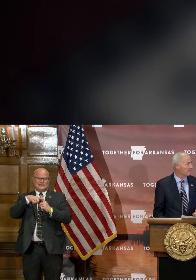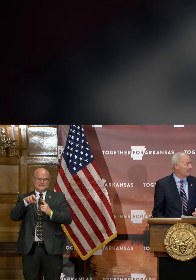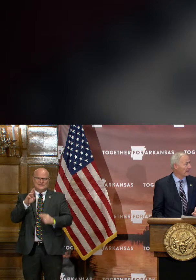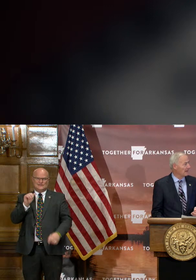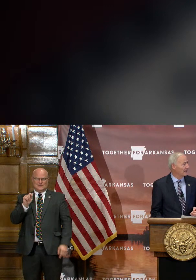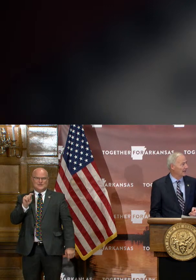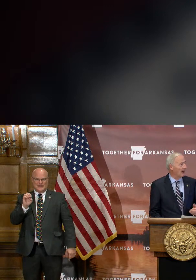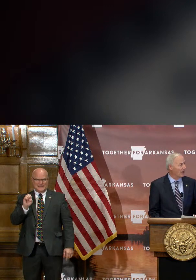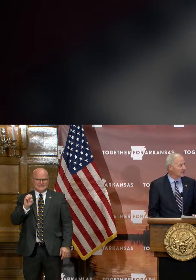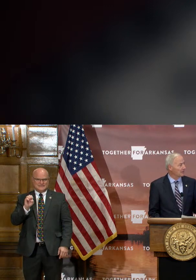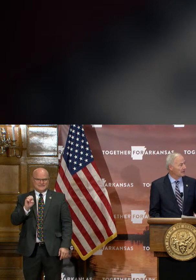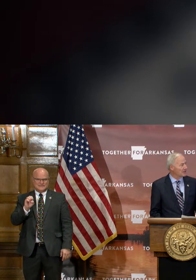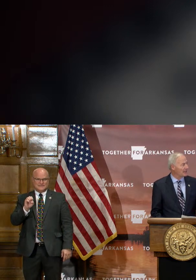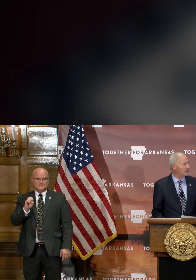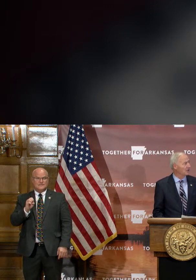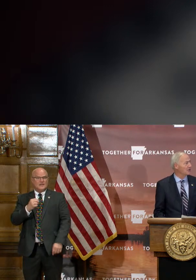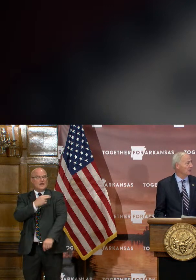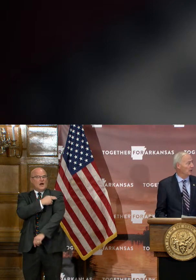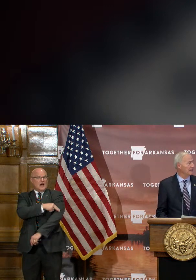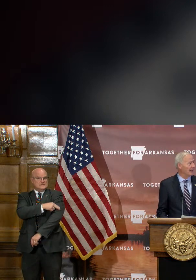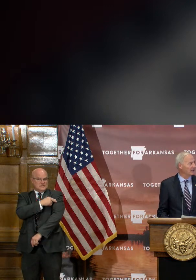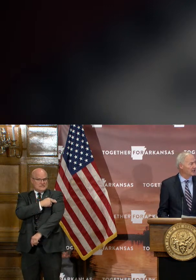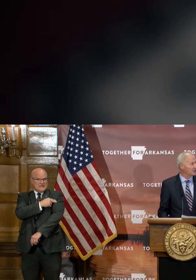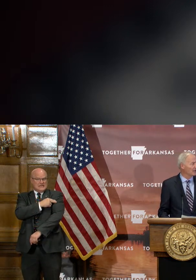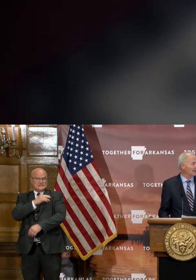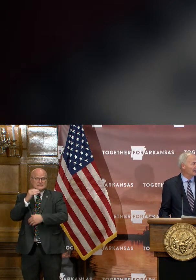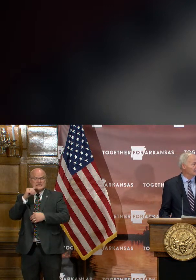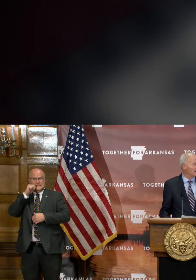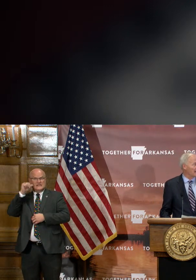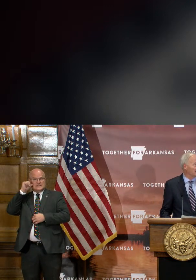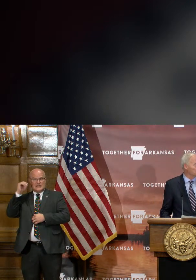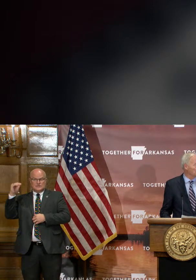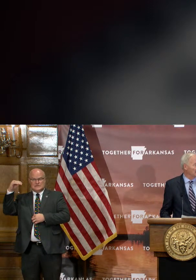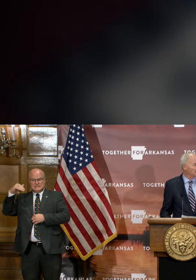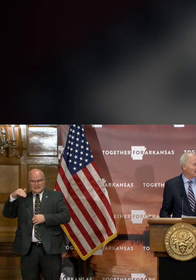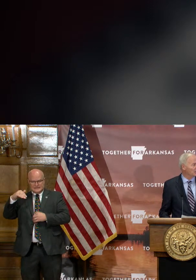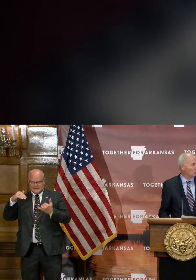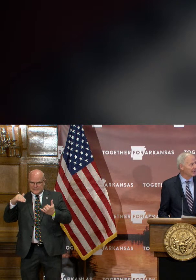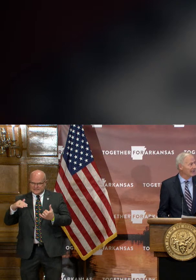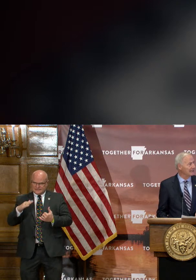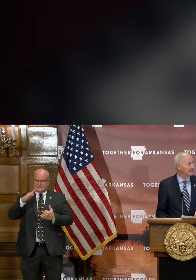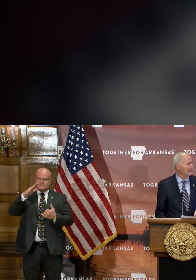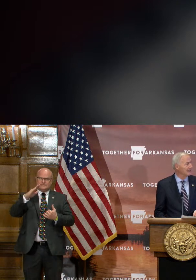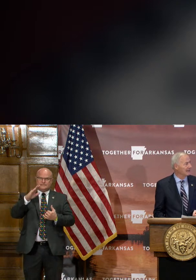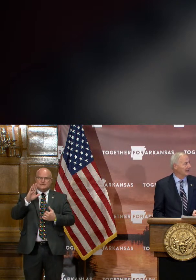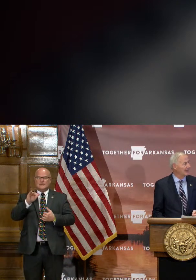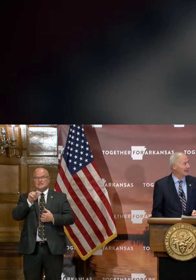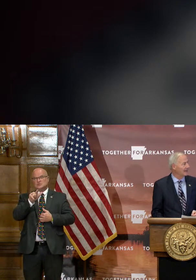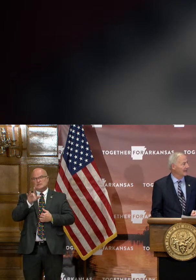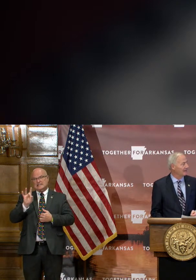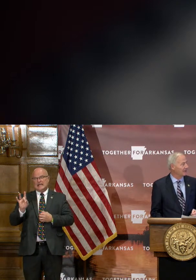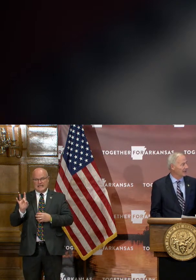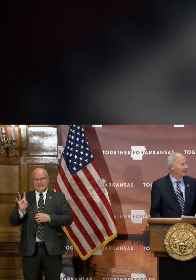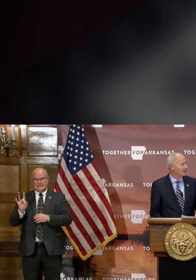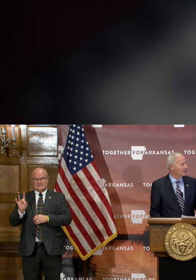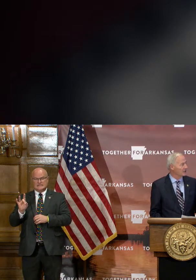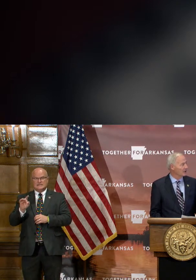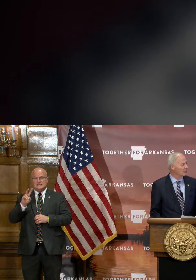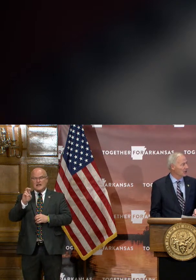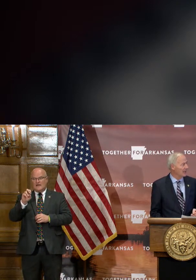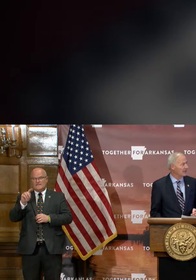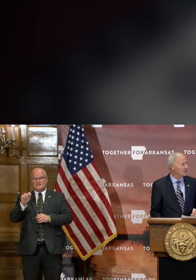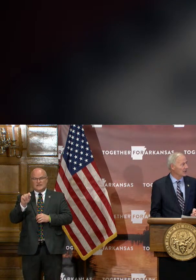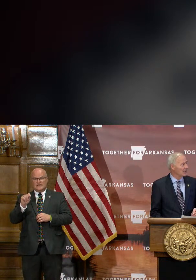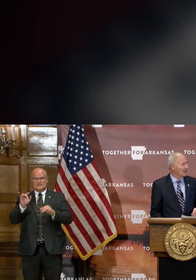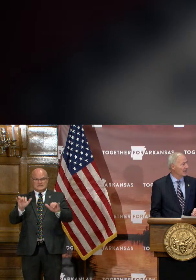rate. Our hospitalizations that went down yesterday is back up today by 28. Our ventilators is